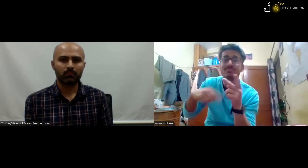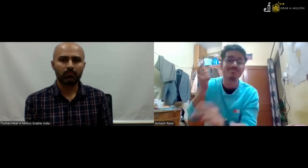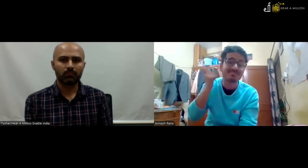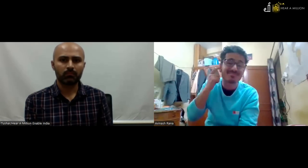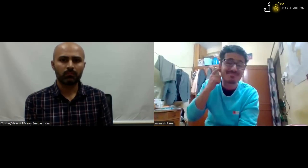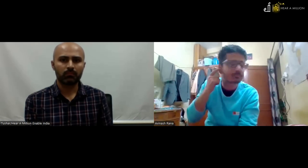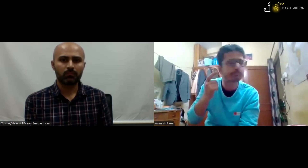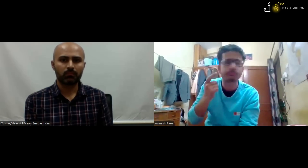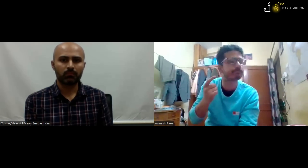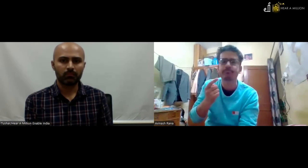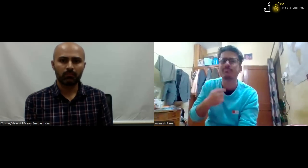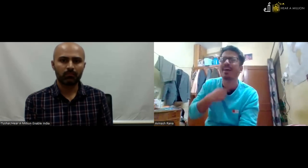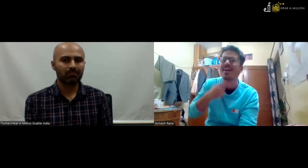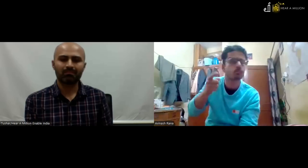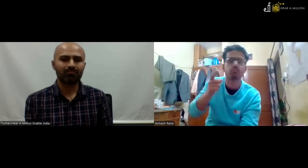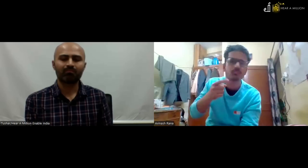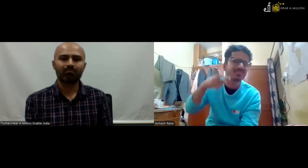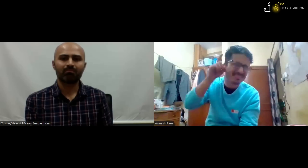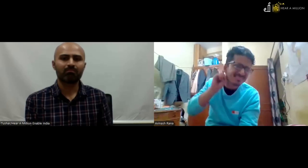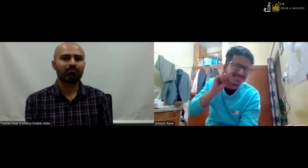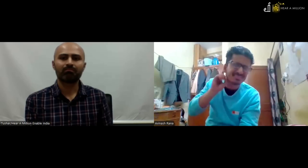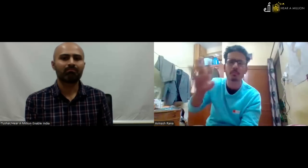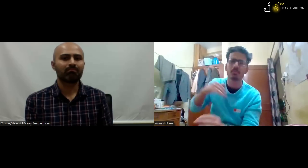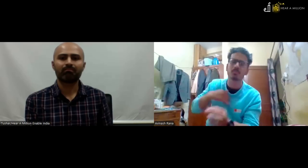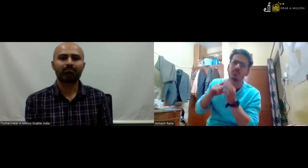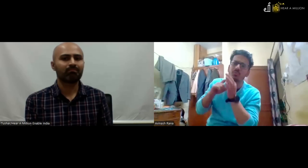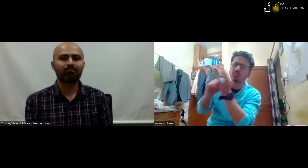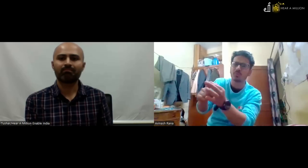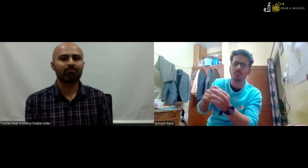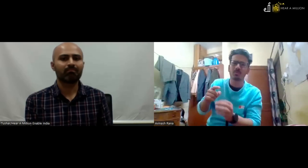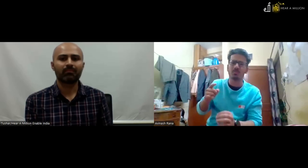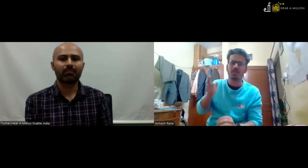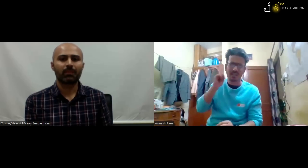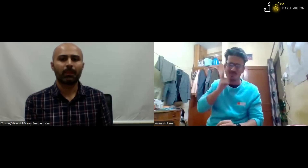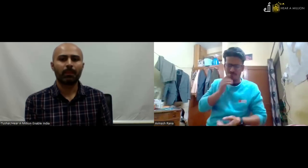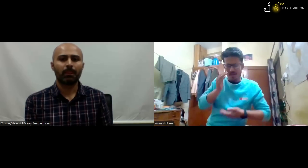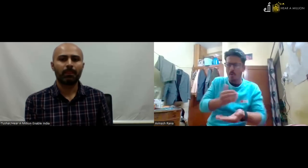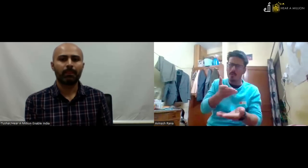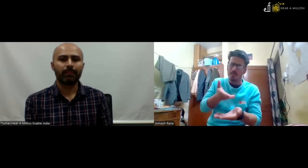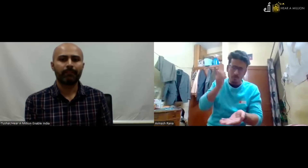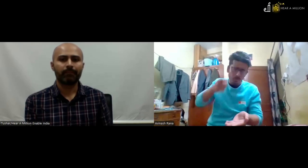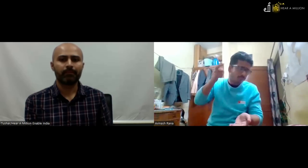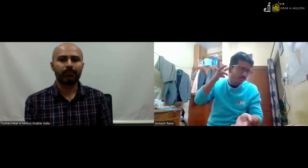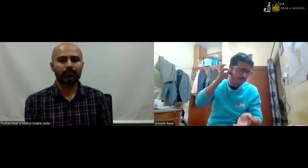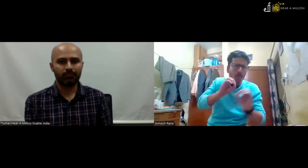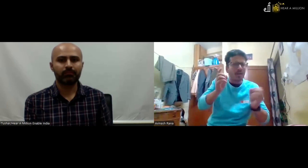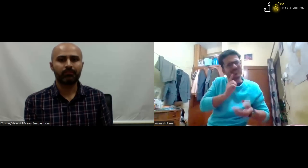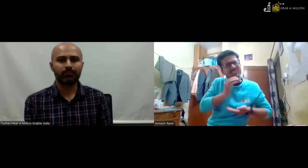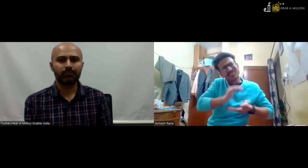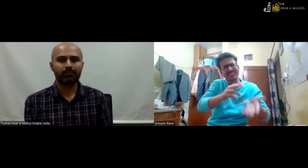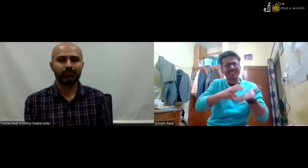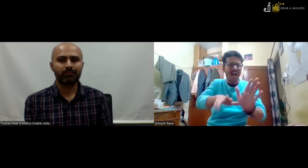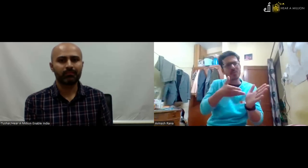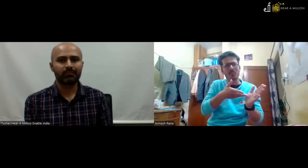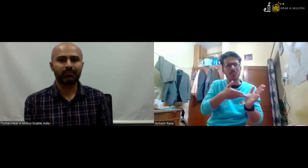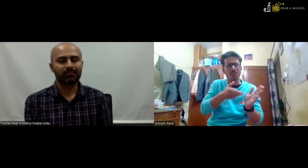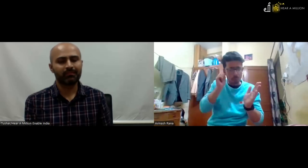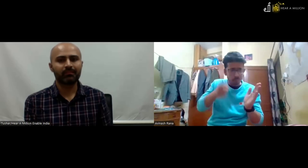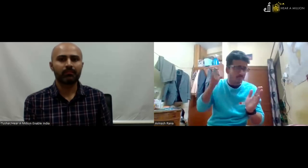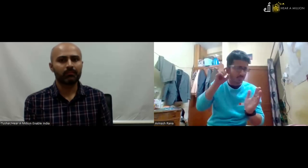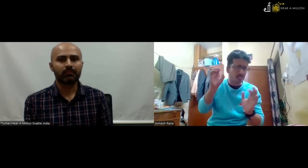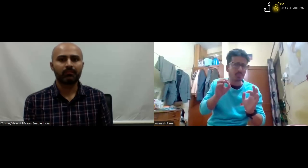there. So at the end, for the audiology test, they said no. I told them that I'm using hearing aid. I told them